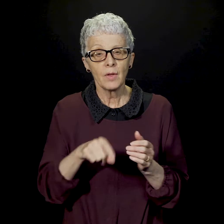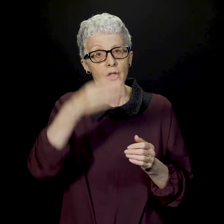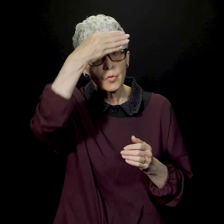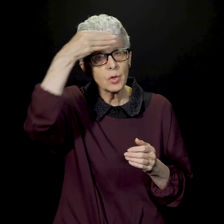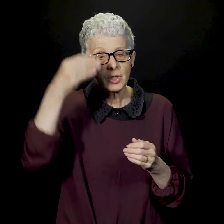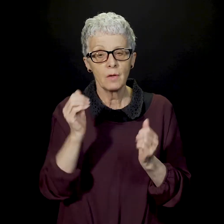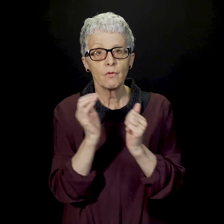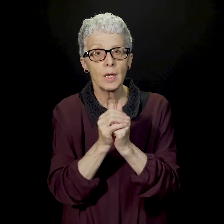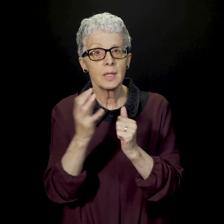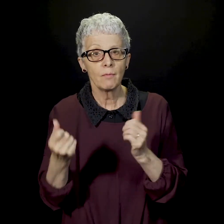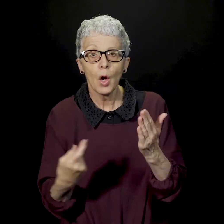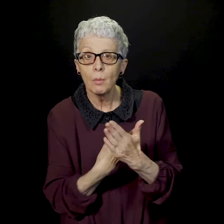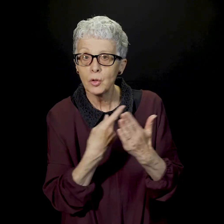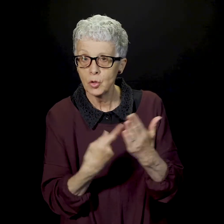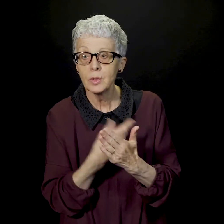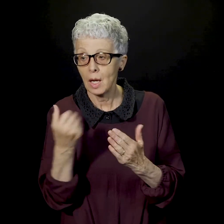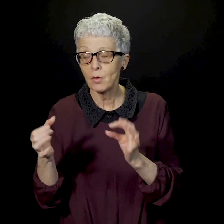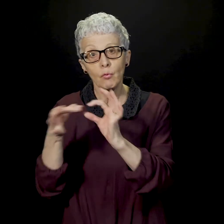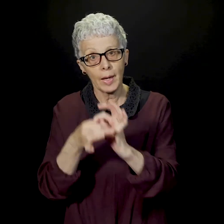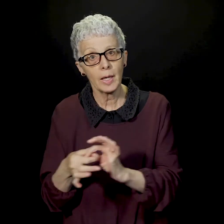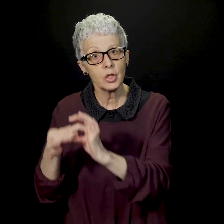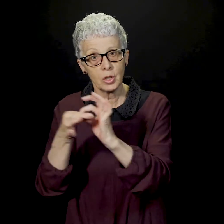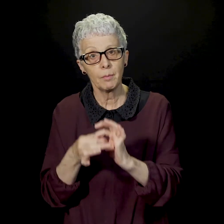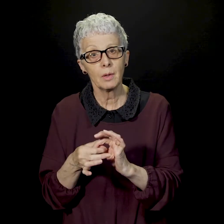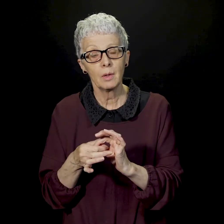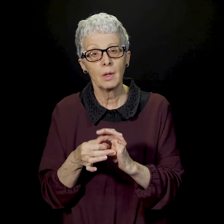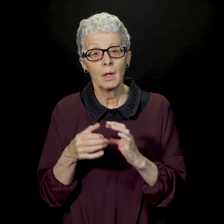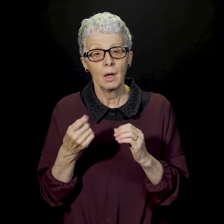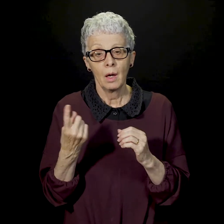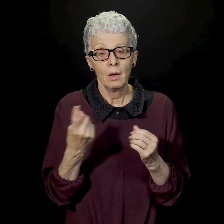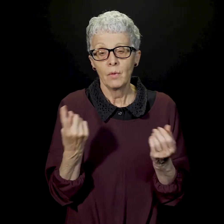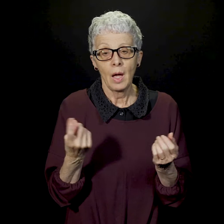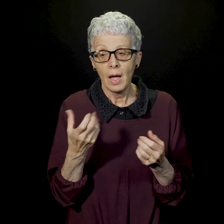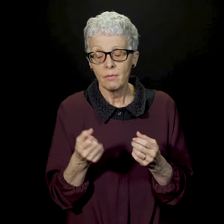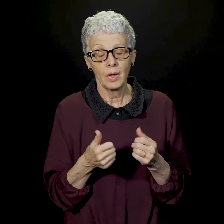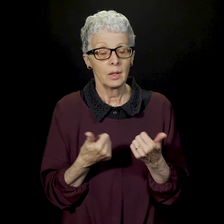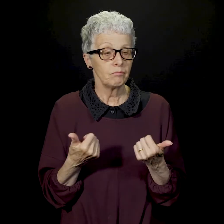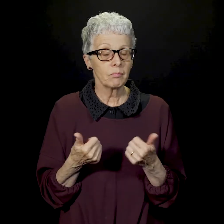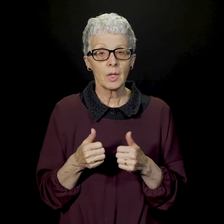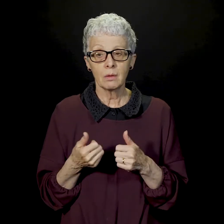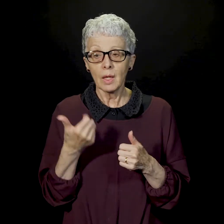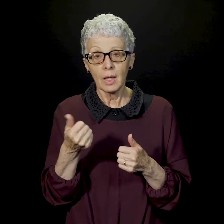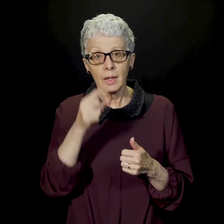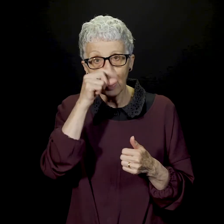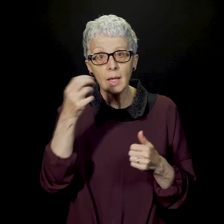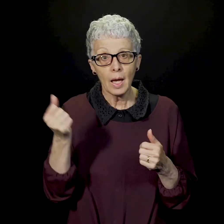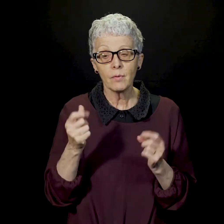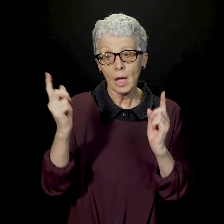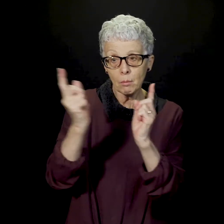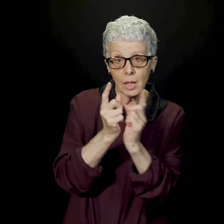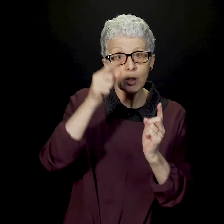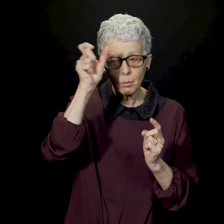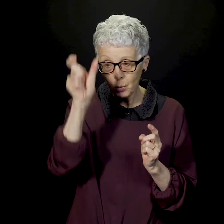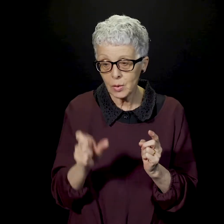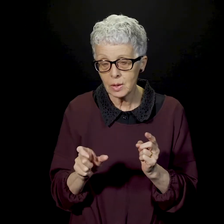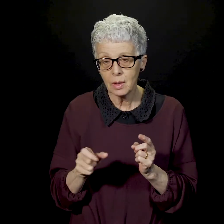friends have had opportunity to pursue relationships, whatever expression that took, from like kind of casual hookup to full-blown committed relationship,